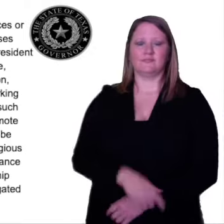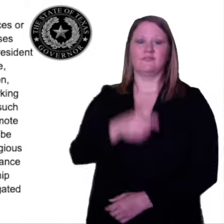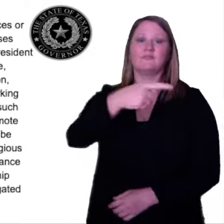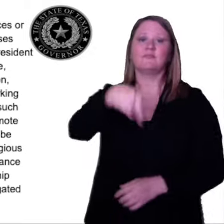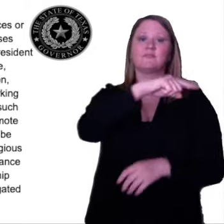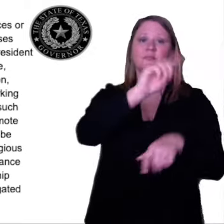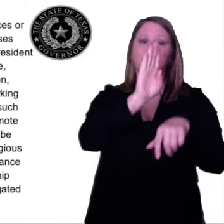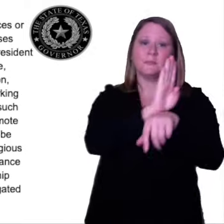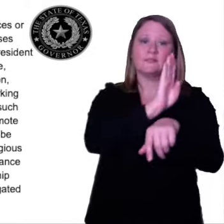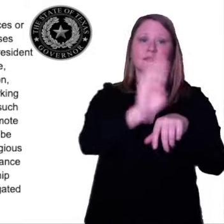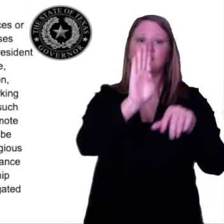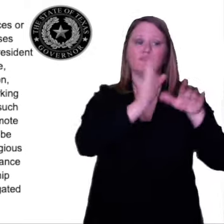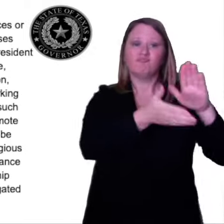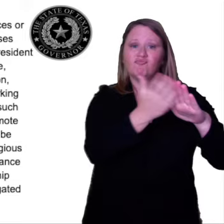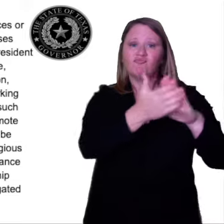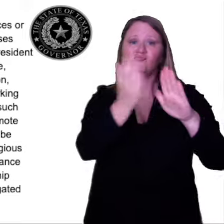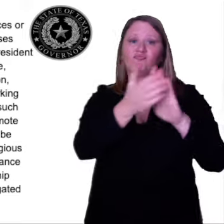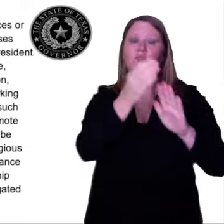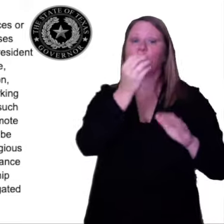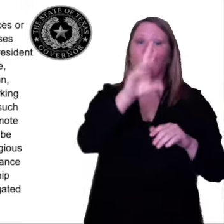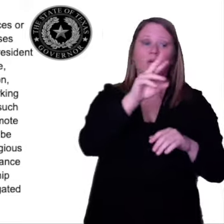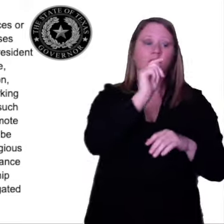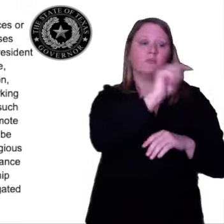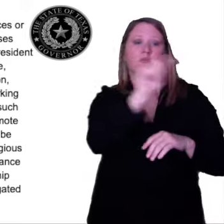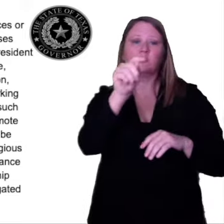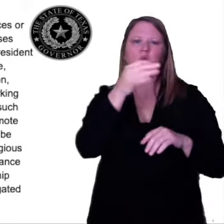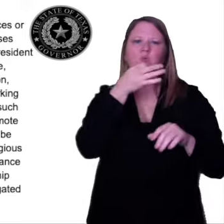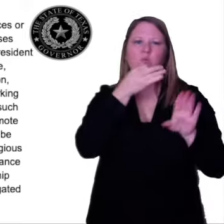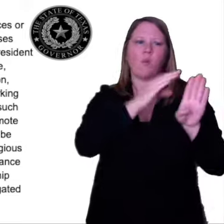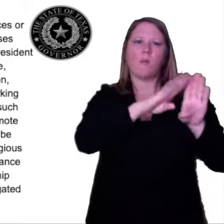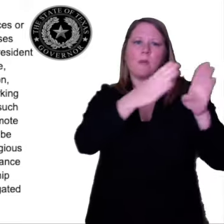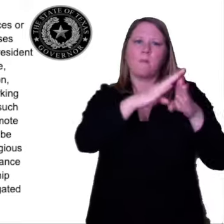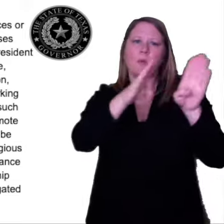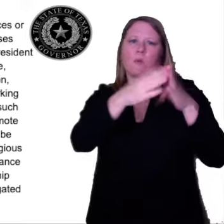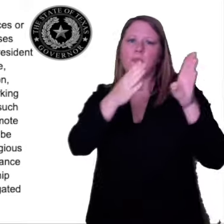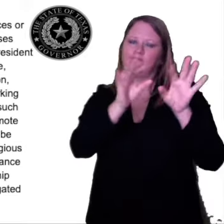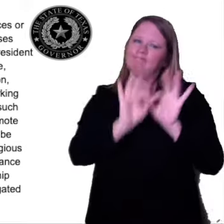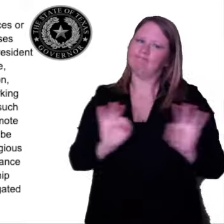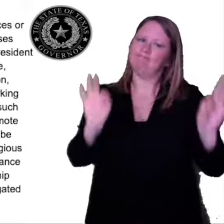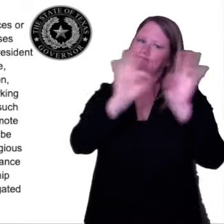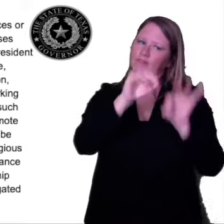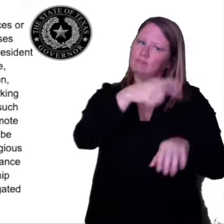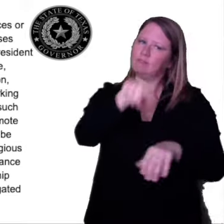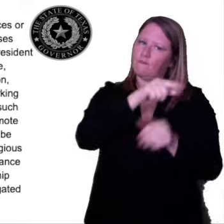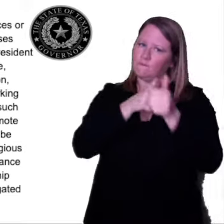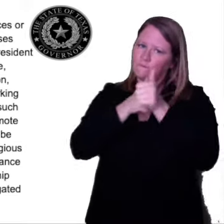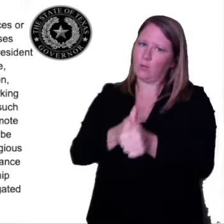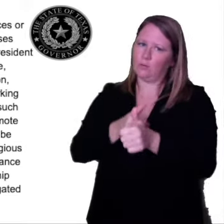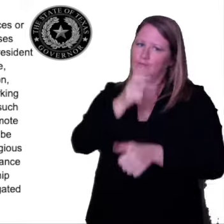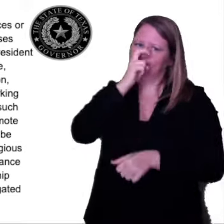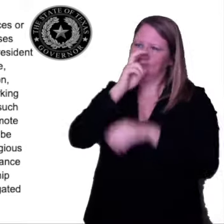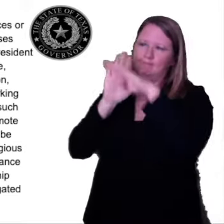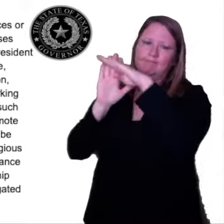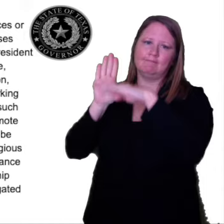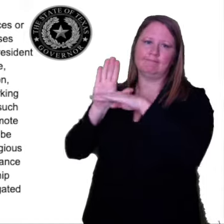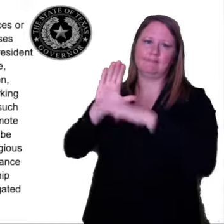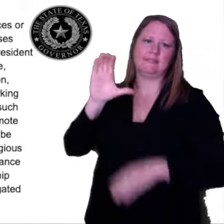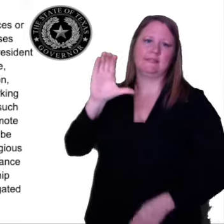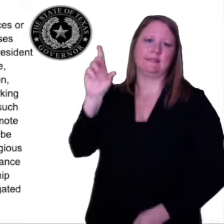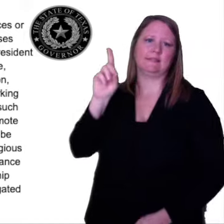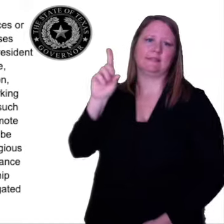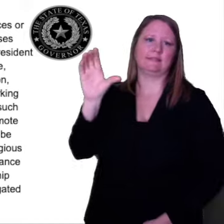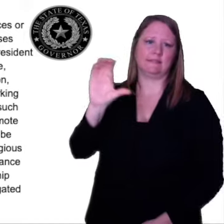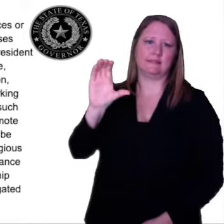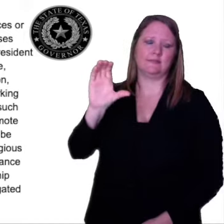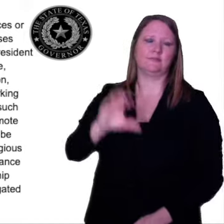In providing or obtaining essential services or reopened services, people and businesses should follow the guidelines from